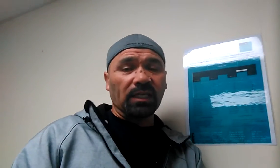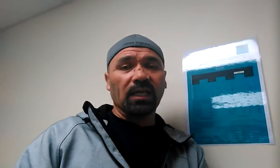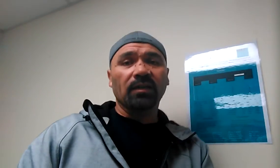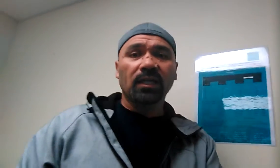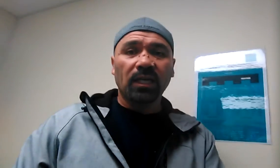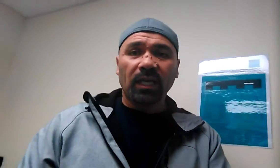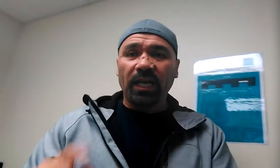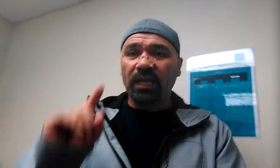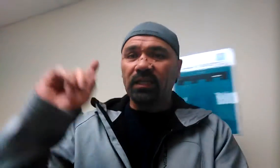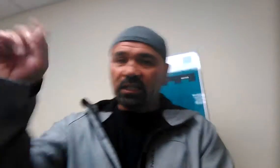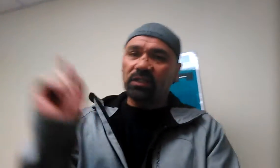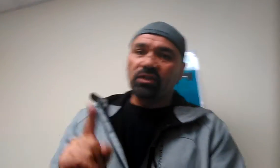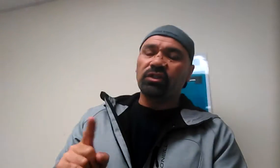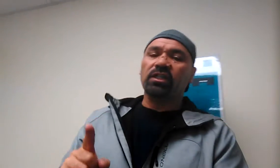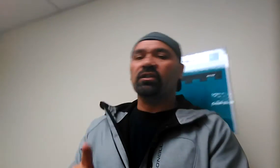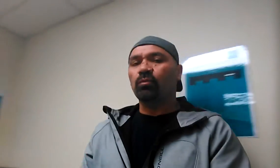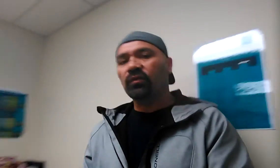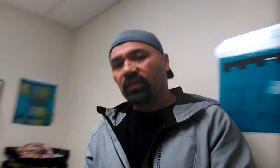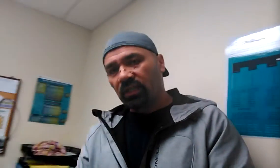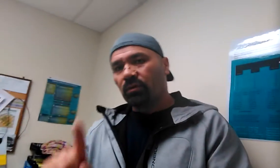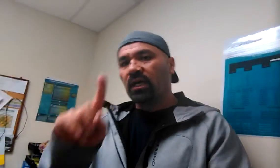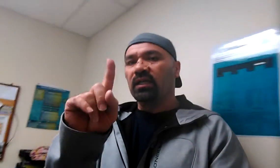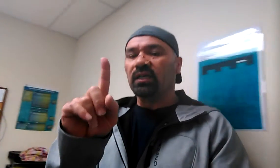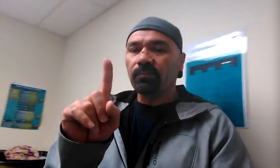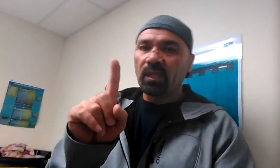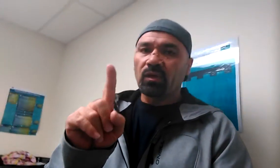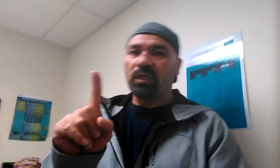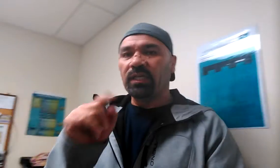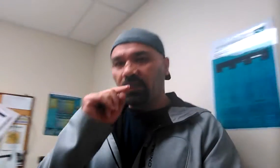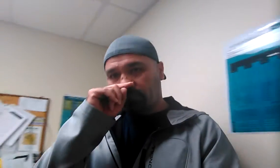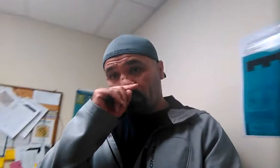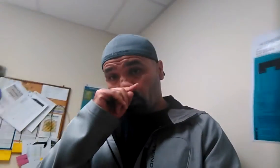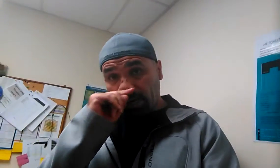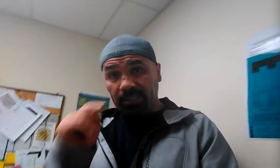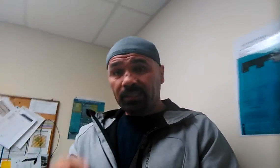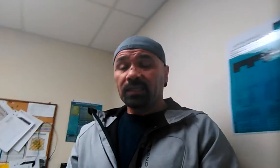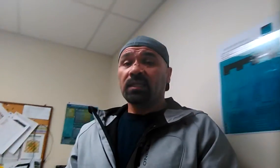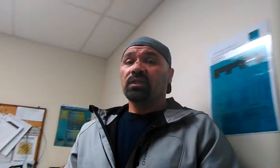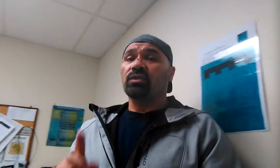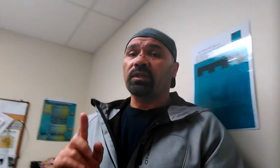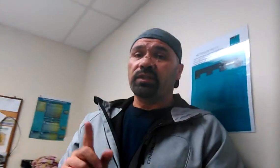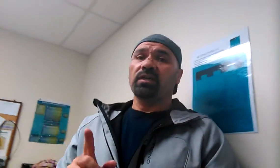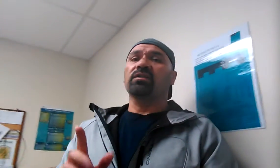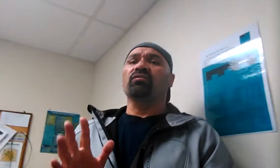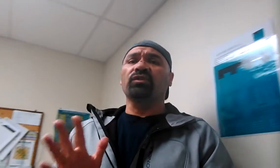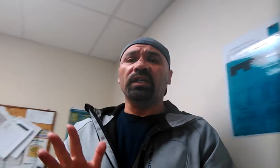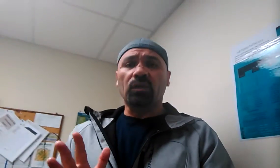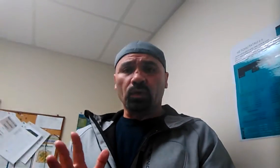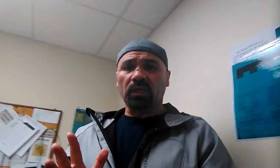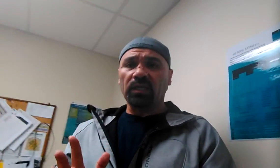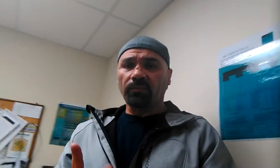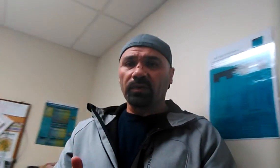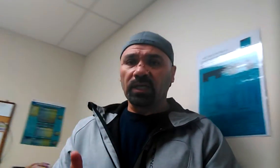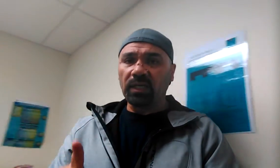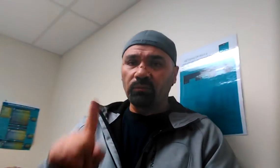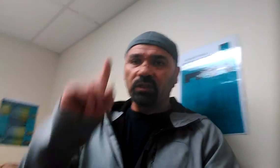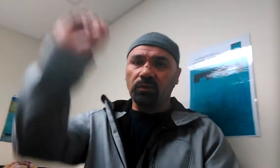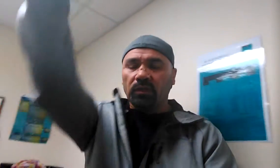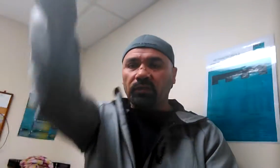are. And in association with Te Reo Māori, we can get from 1 to 1,000 really quickly, okay? And we do it like